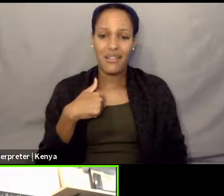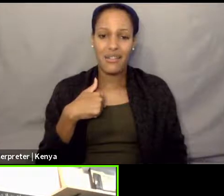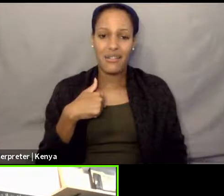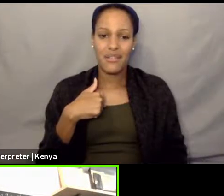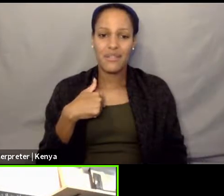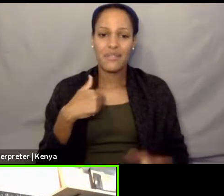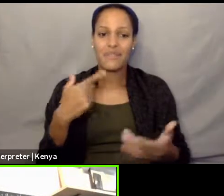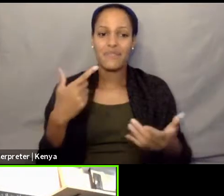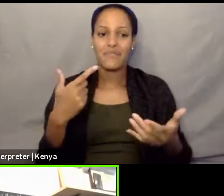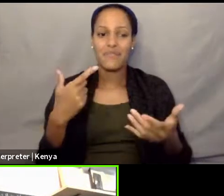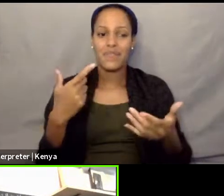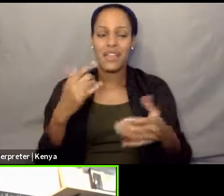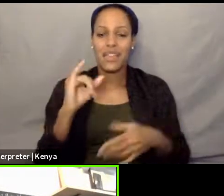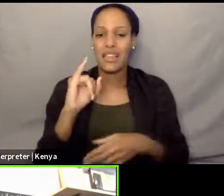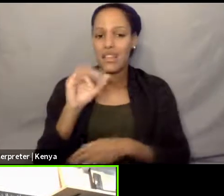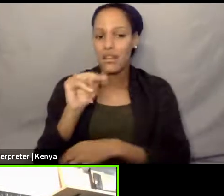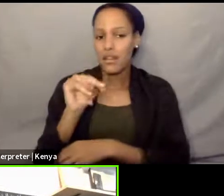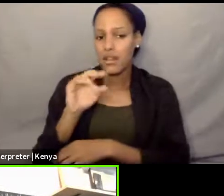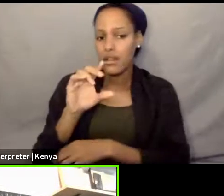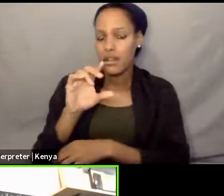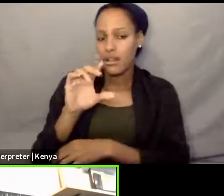or not totally,